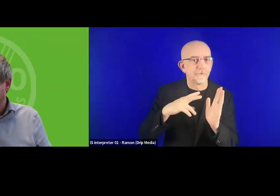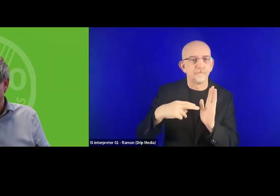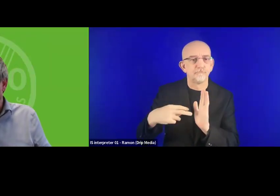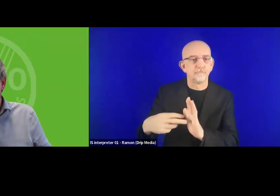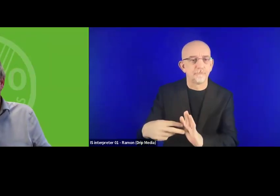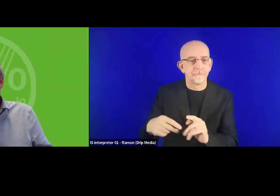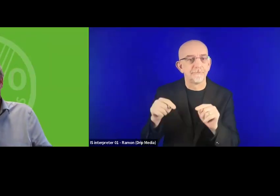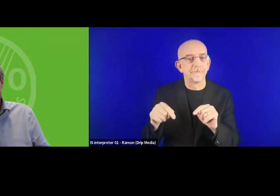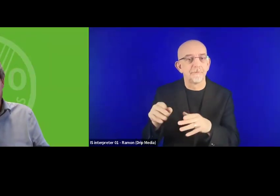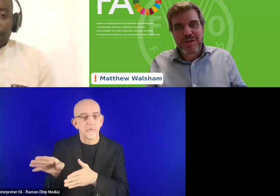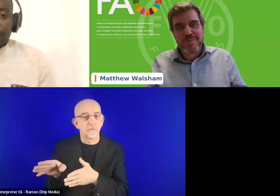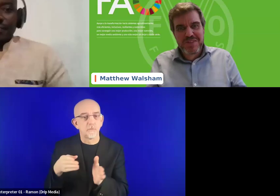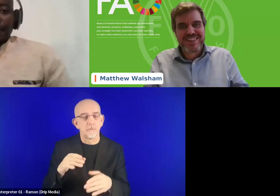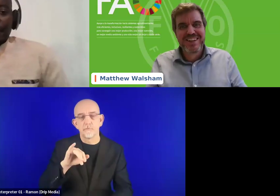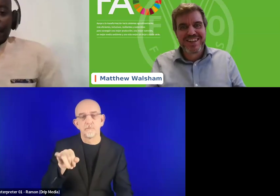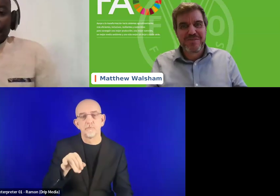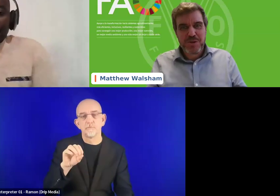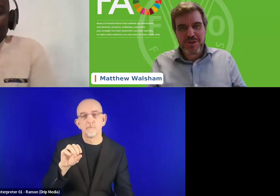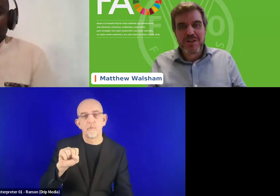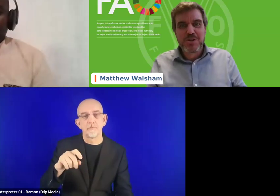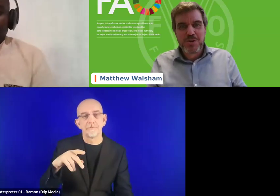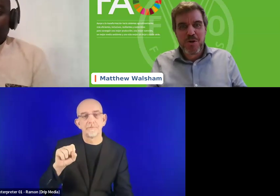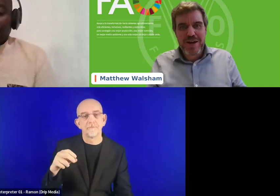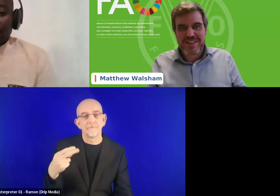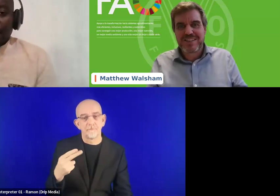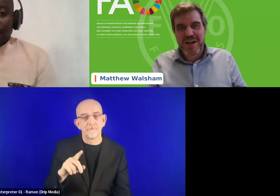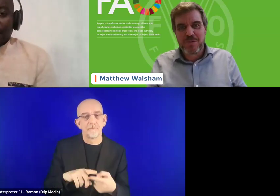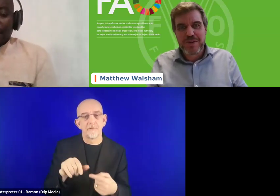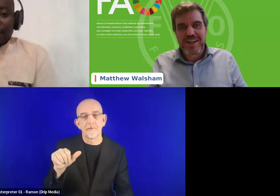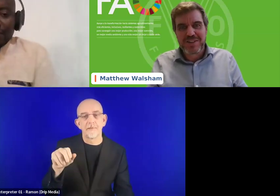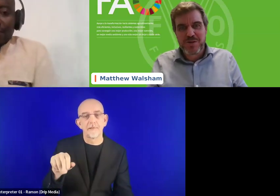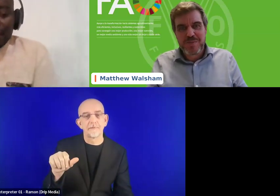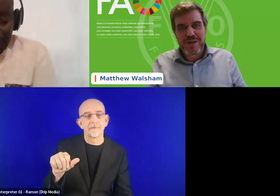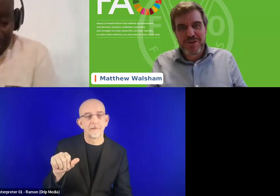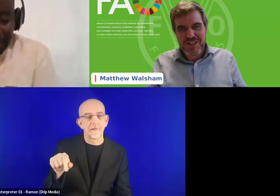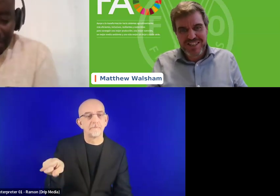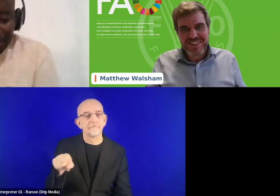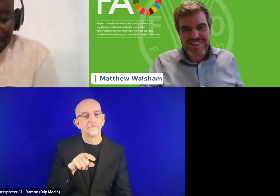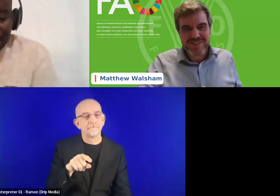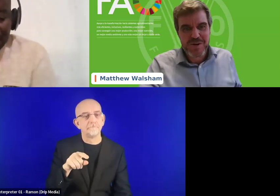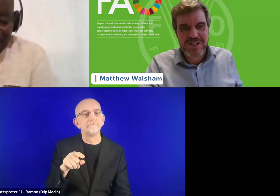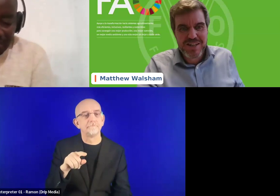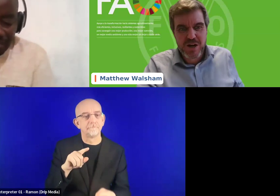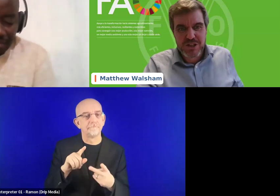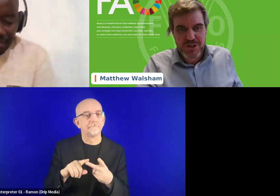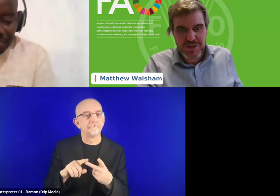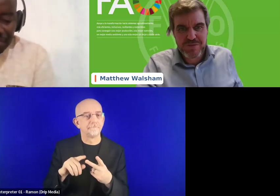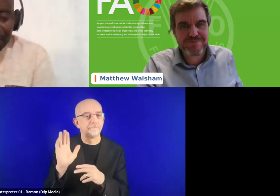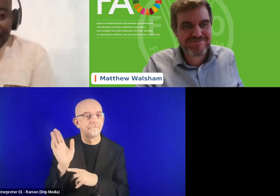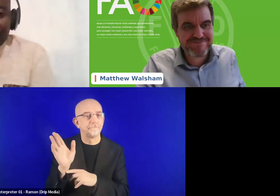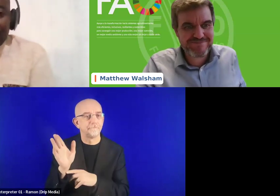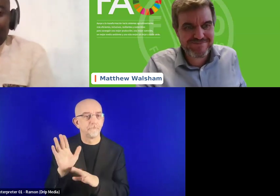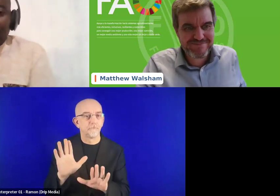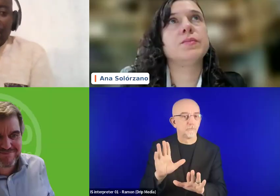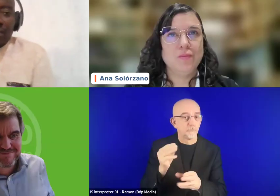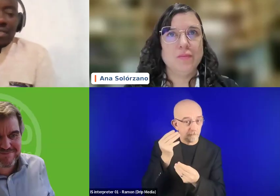bit tighter on timescales on this one. So if you could do your best, that would be extremely appreciated. Thank you very much. Over to you,